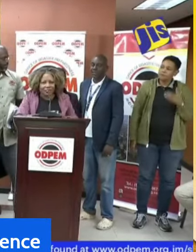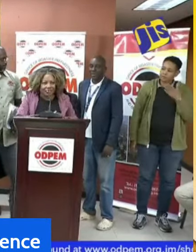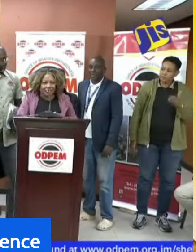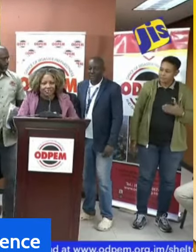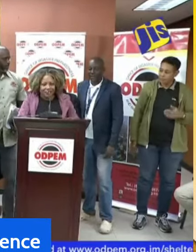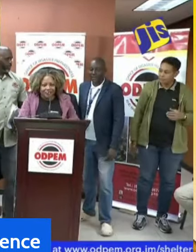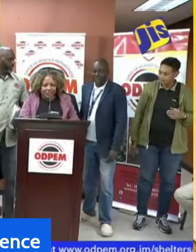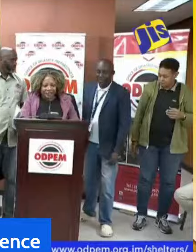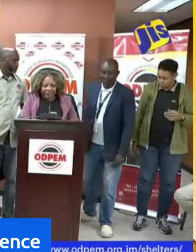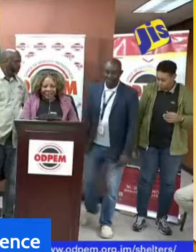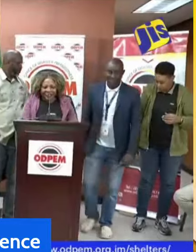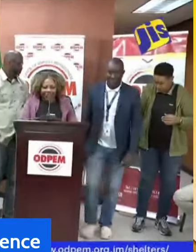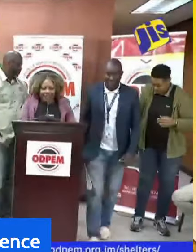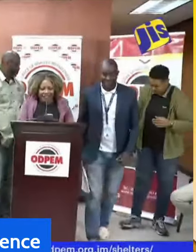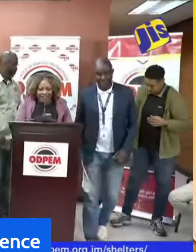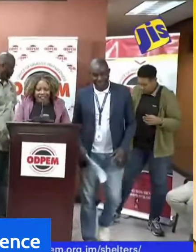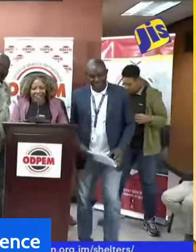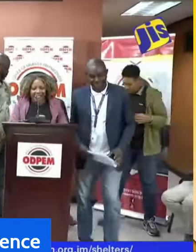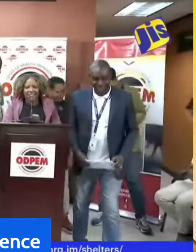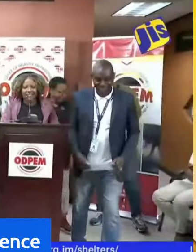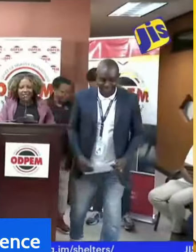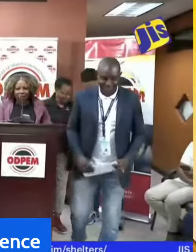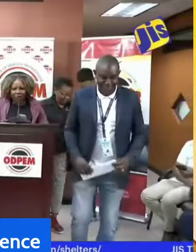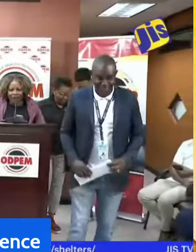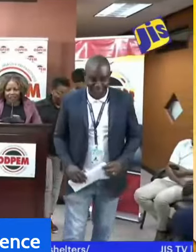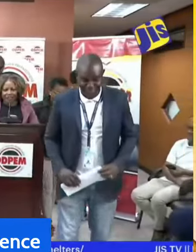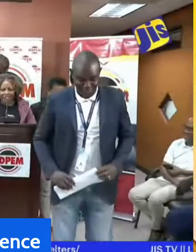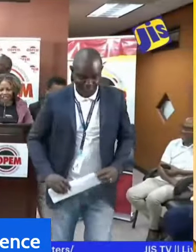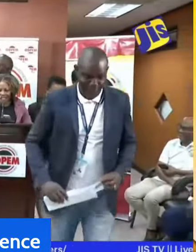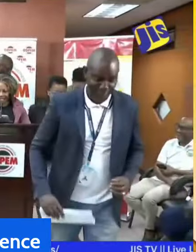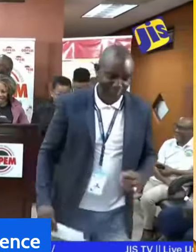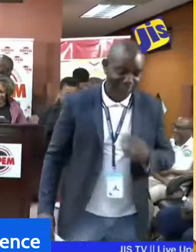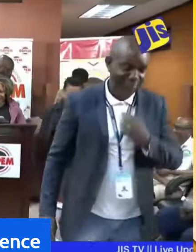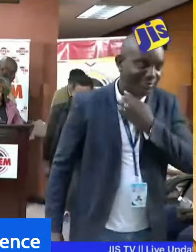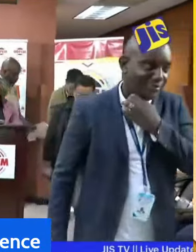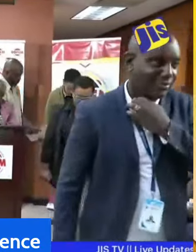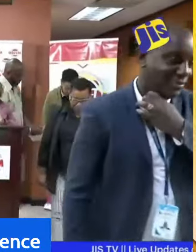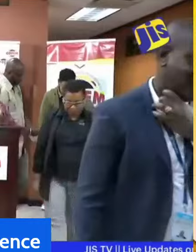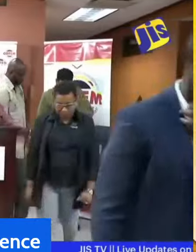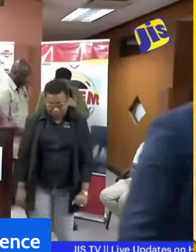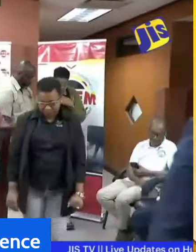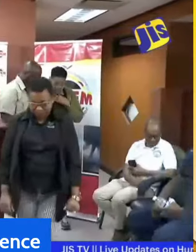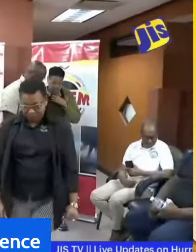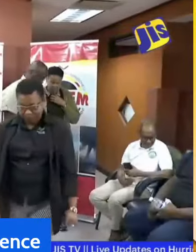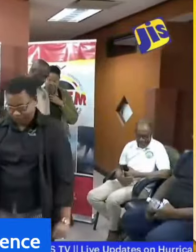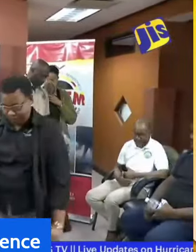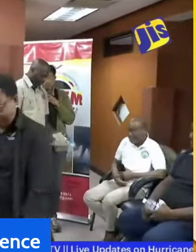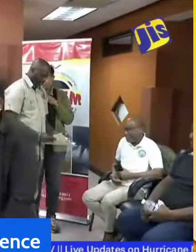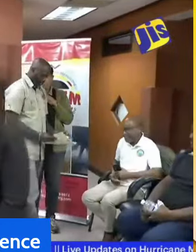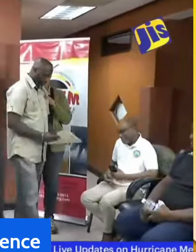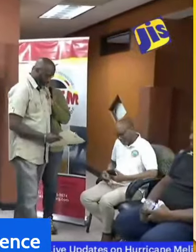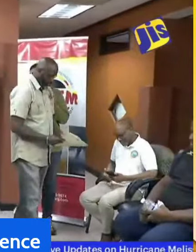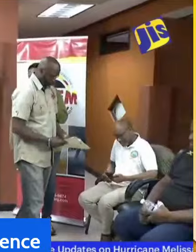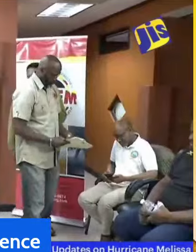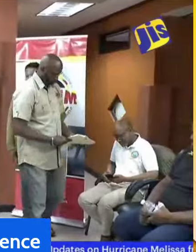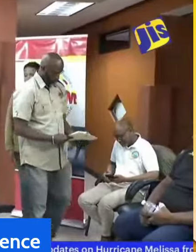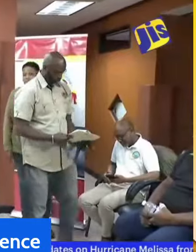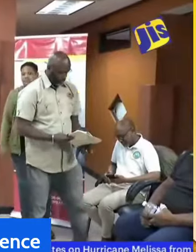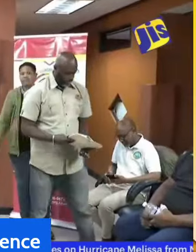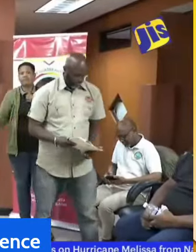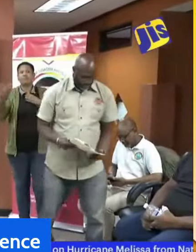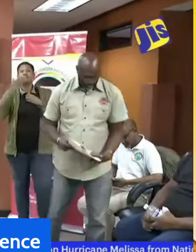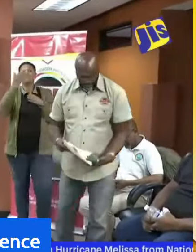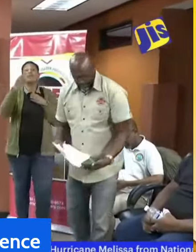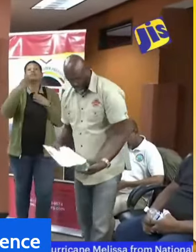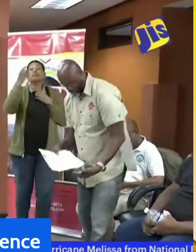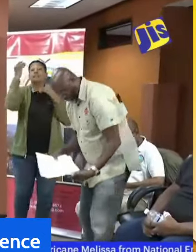all. All right. So having said that, and thank you again, we are going to go to the